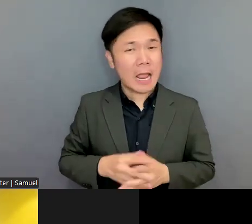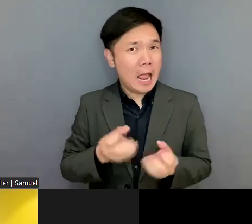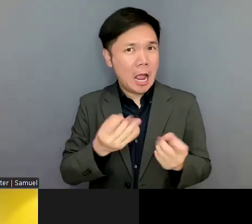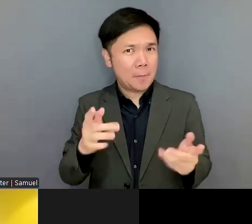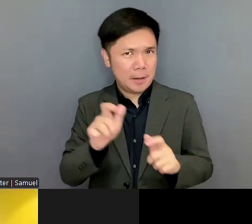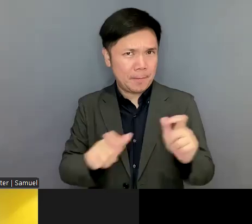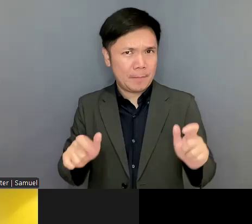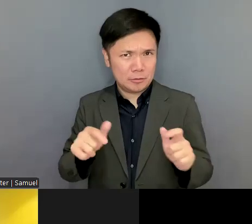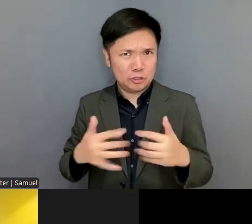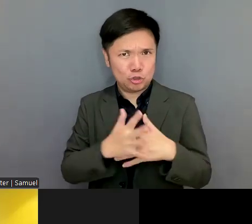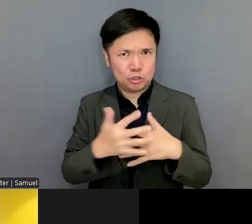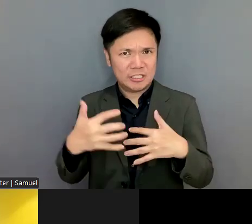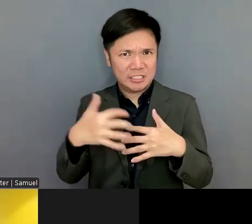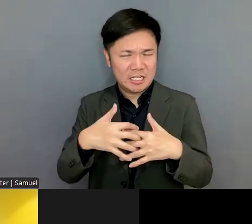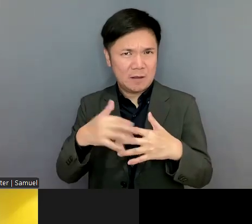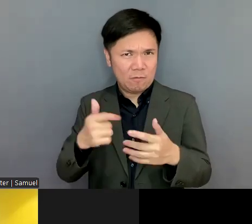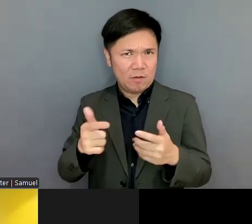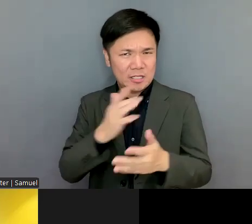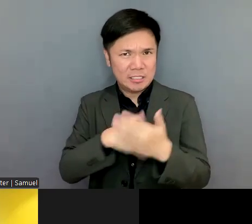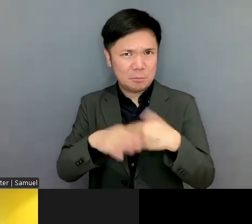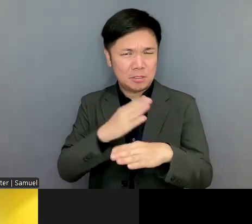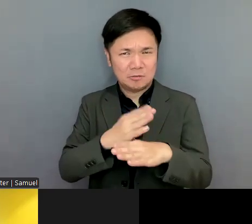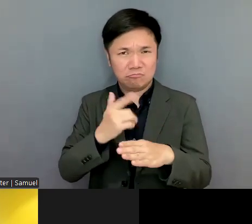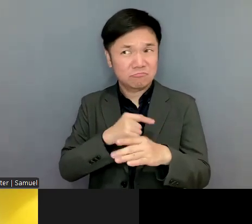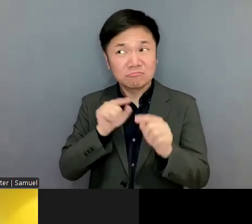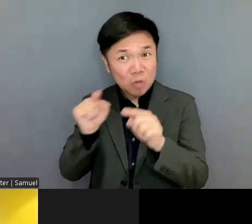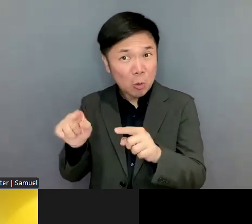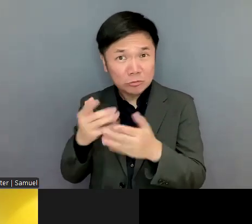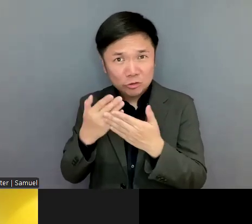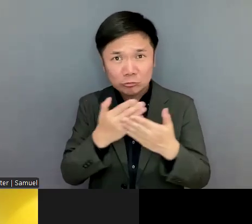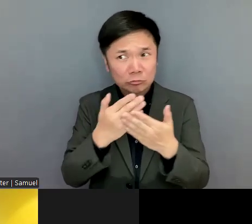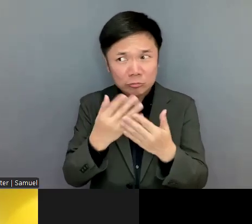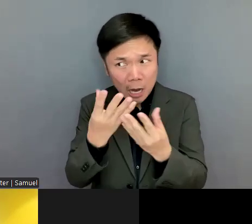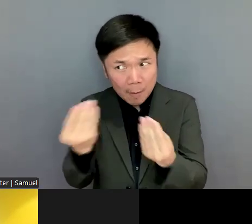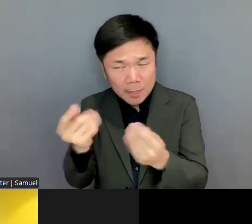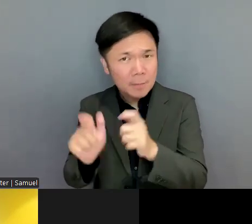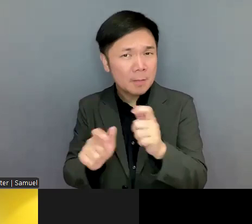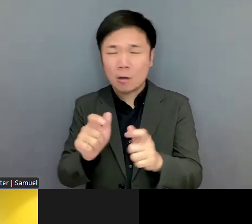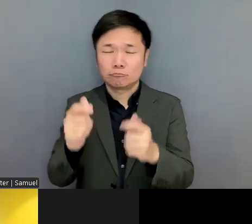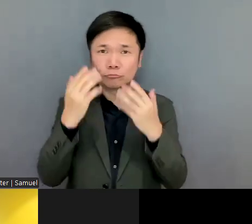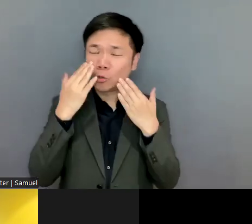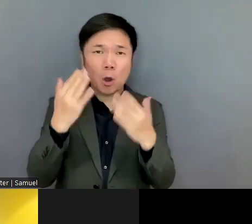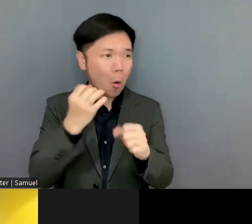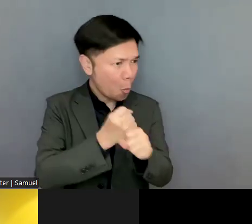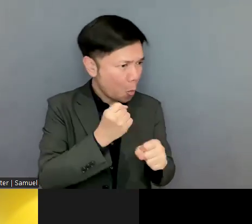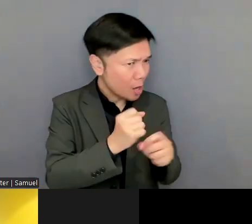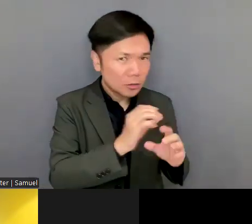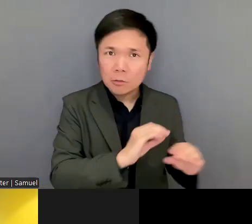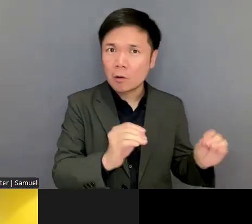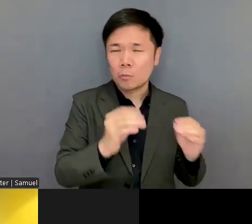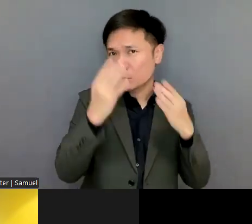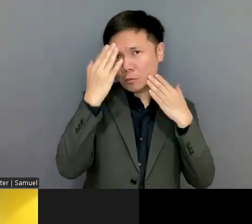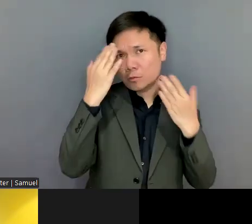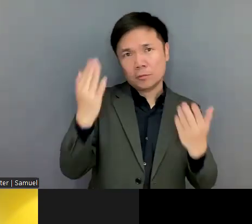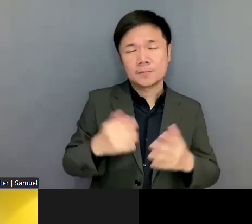indigenous educación, se people encuentran with estudiando disabilities o se don't encuentran go to laborando. school, don't Esta es work. una This is preocupación que tenemos